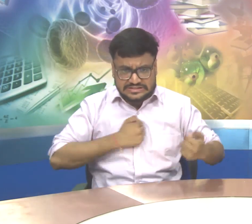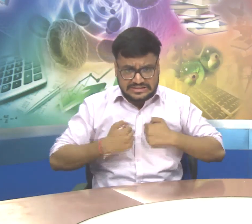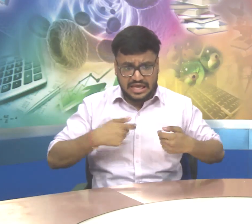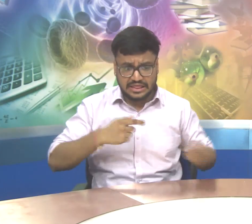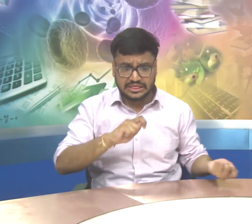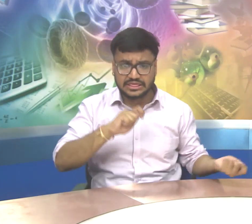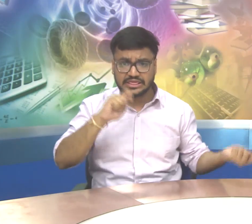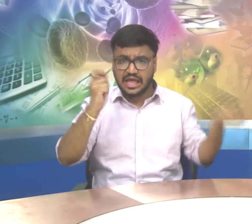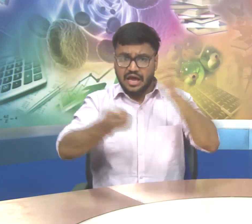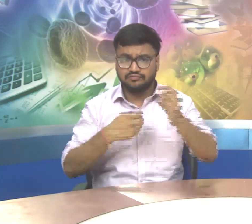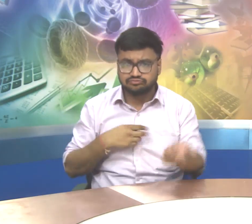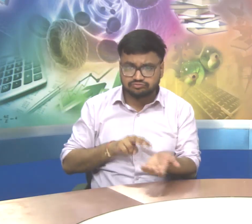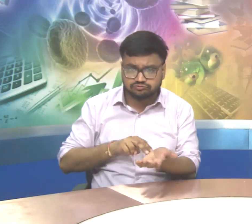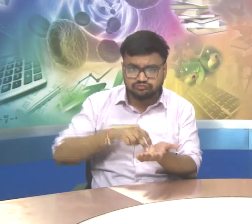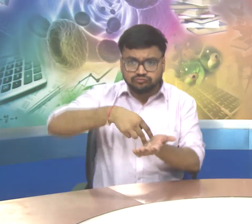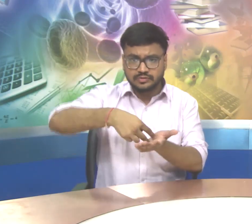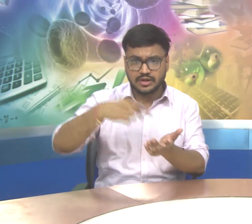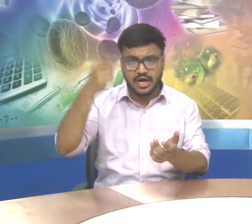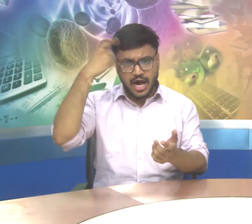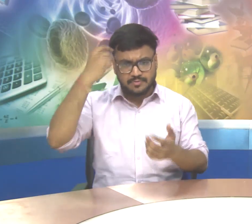Early and simple stage of human life